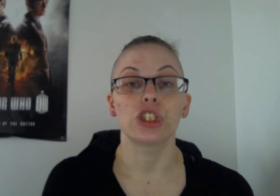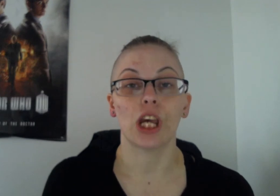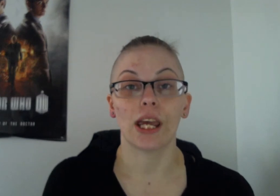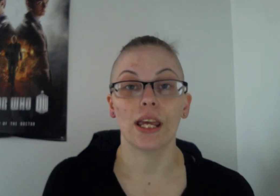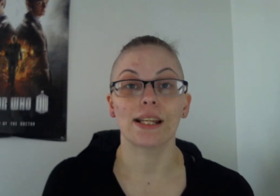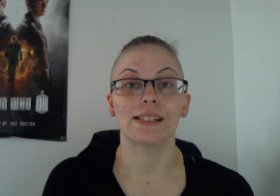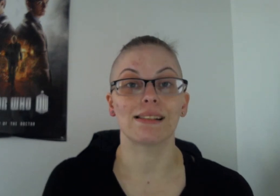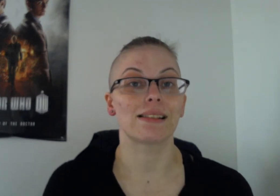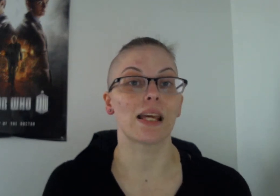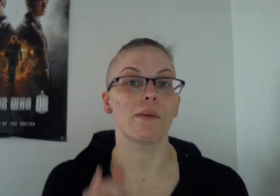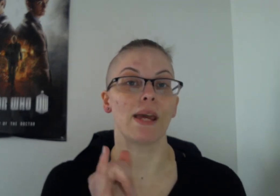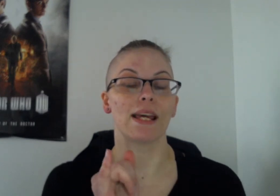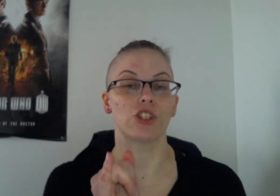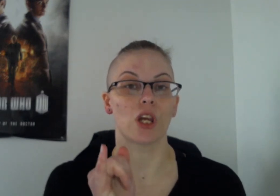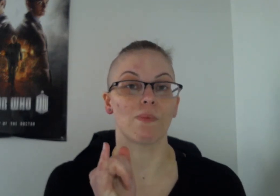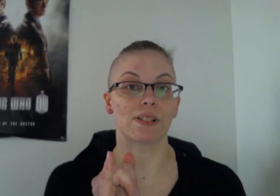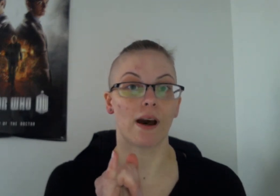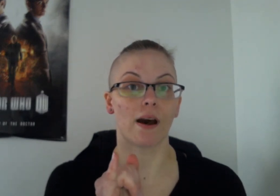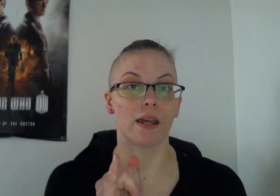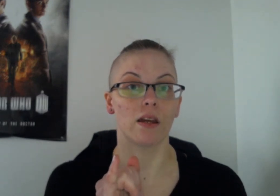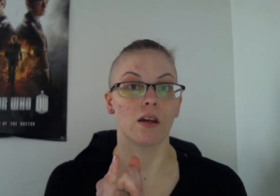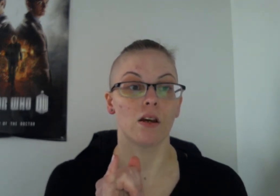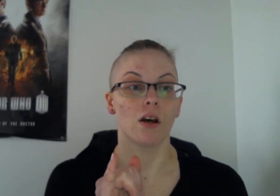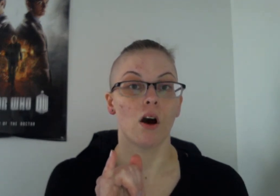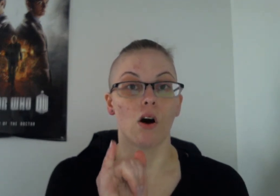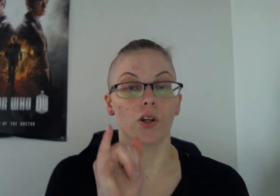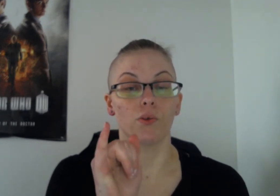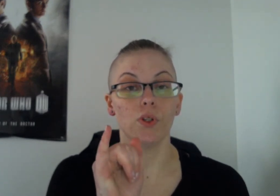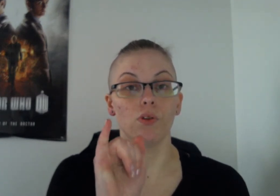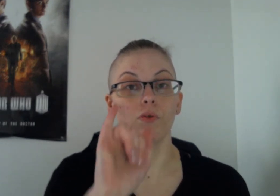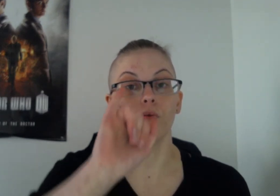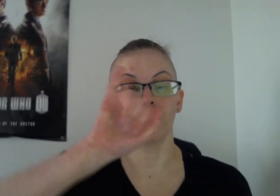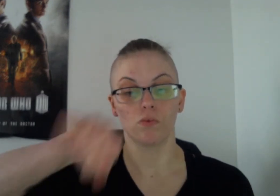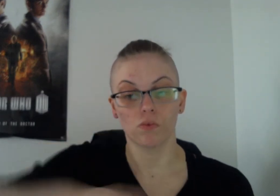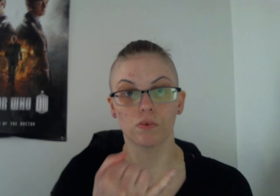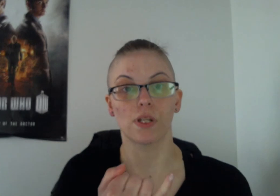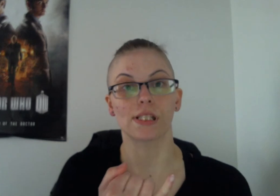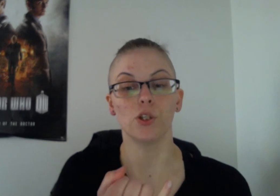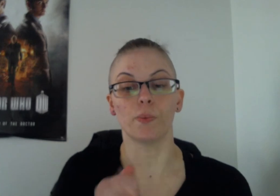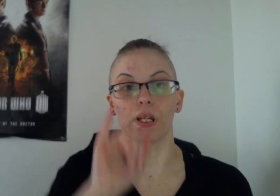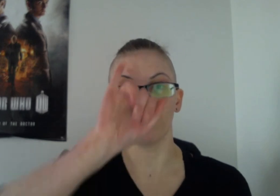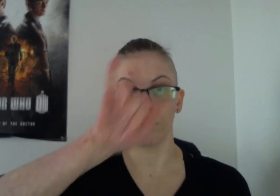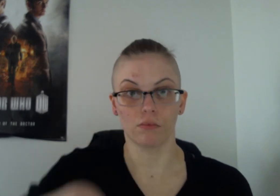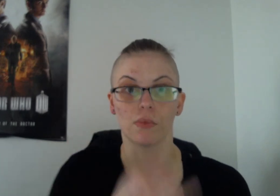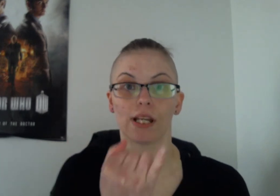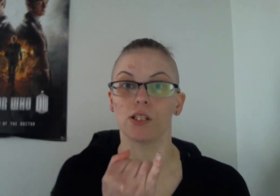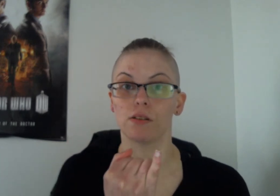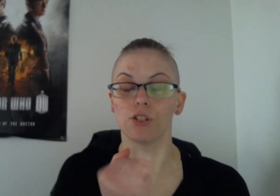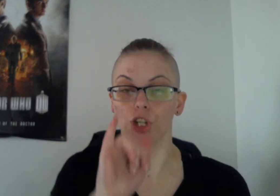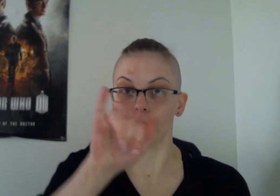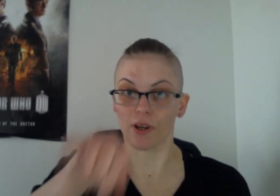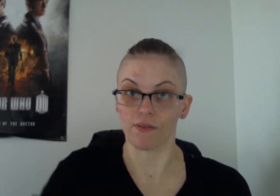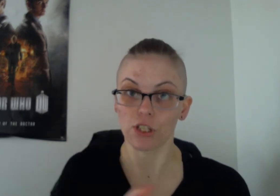J is the same hand shape as I. All you do is loop it in the shape of the